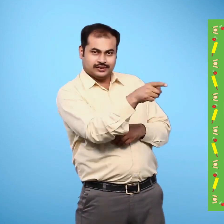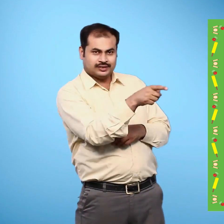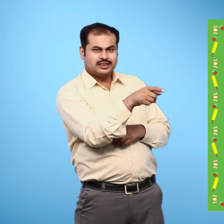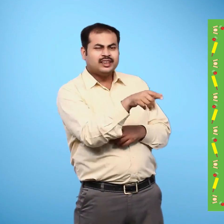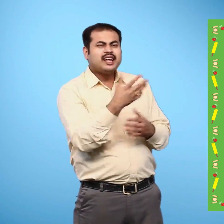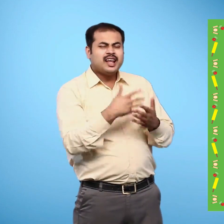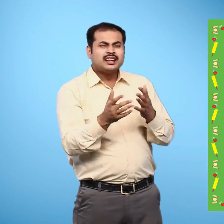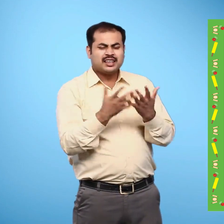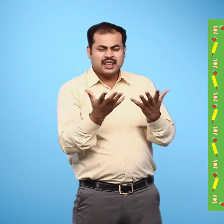hands